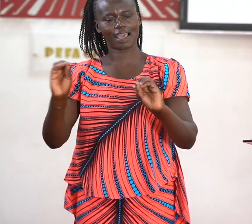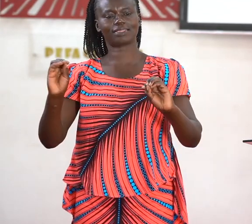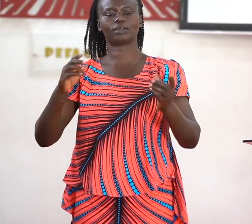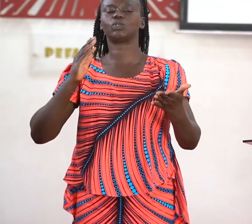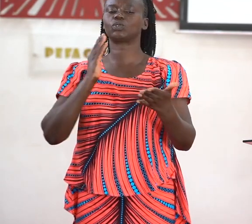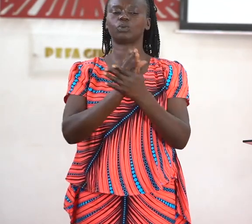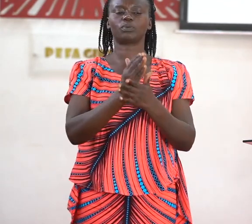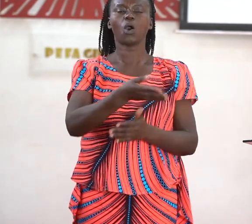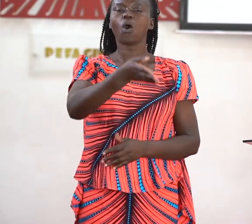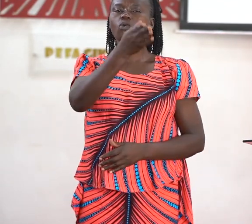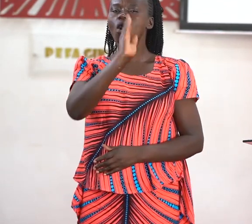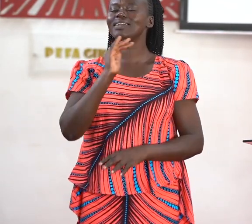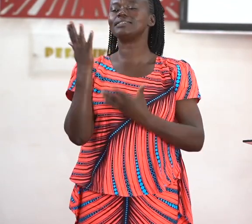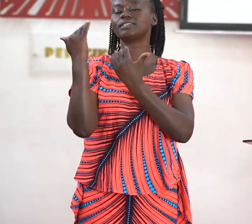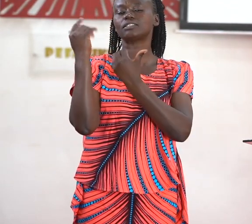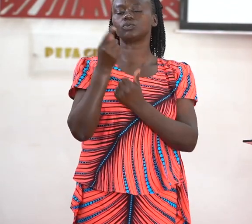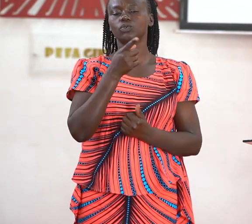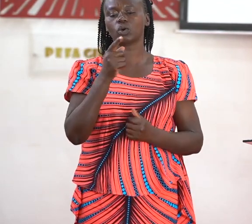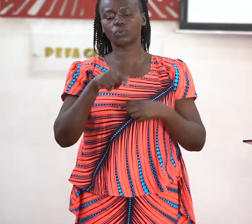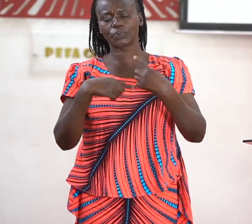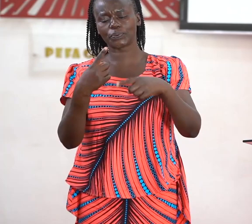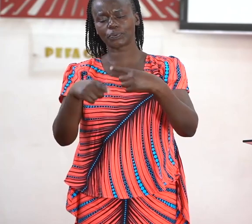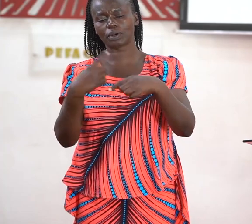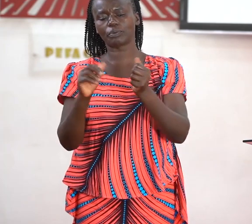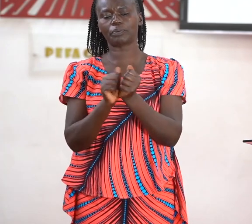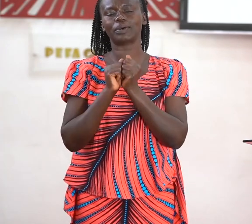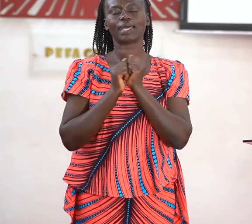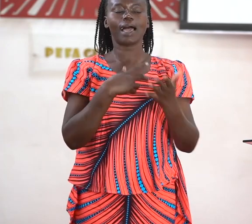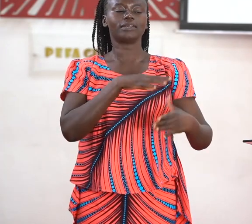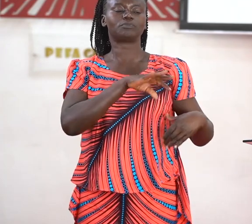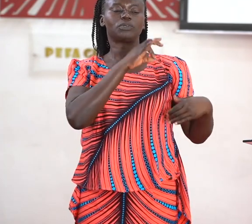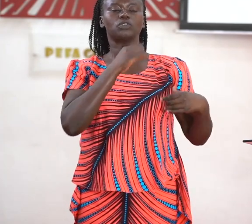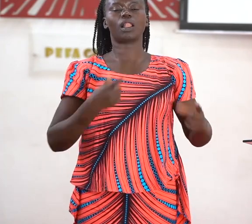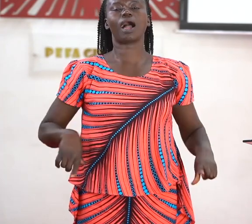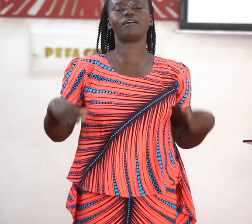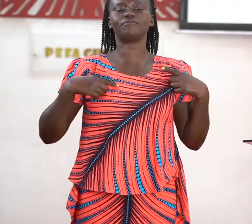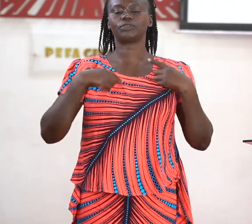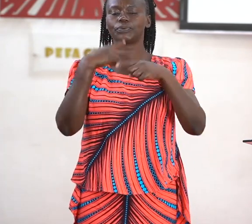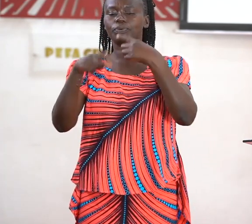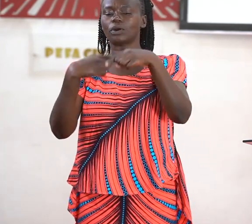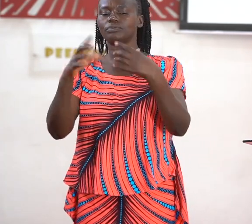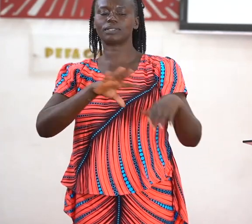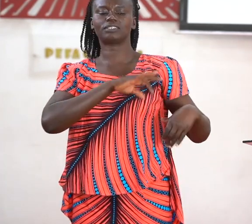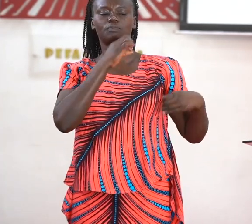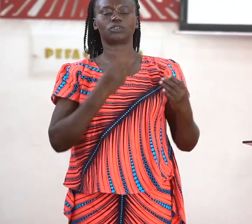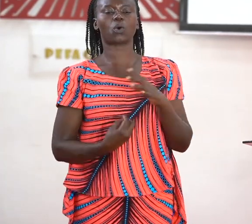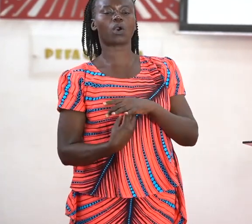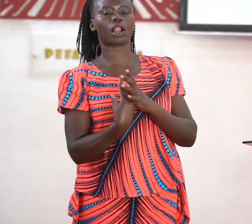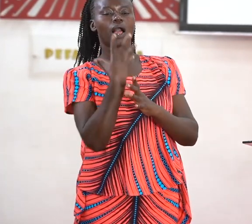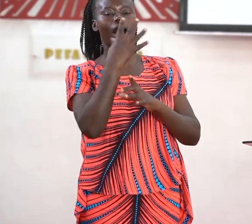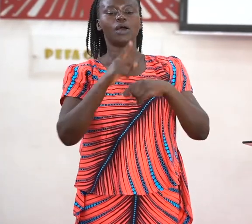God is expecting you to continue with spiritual life, to continue with spiritual growth, to continue